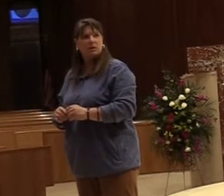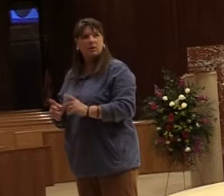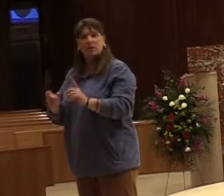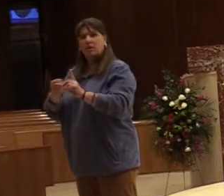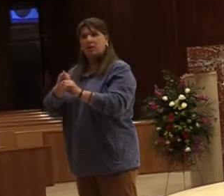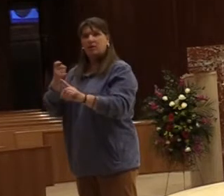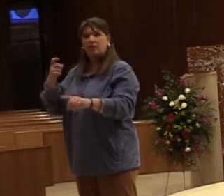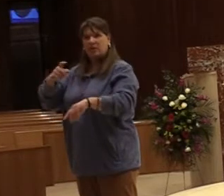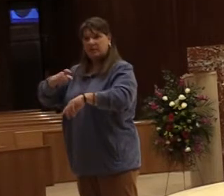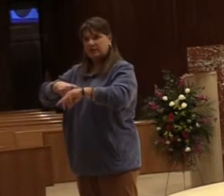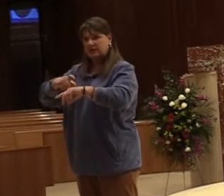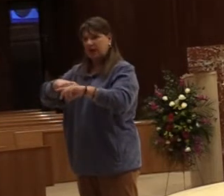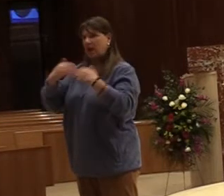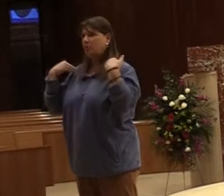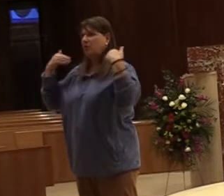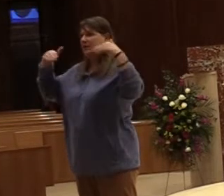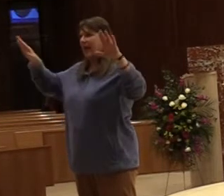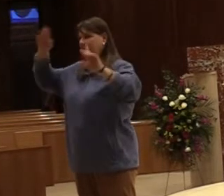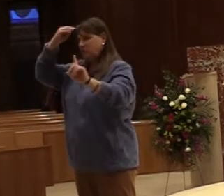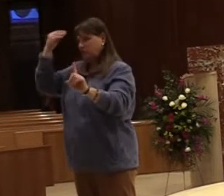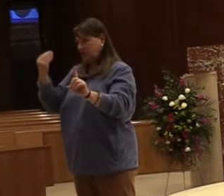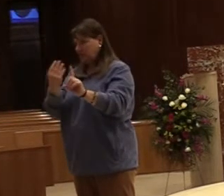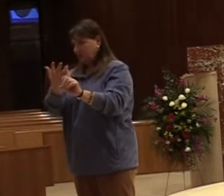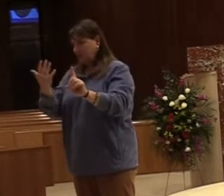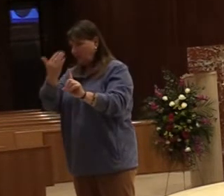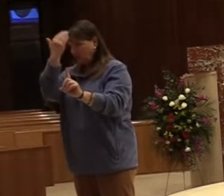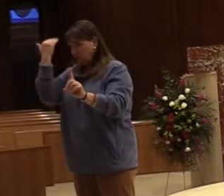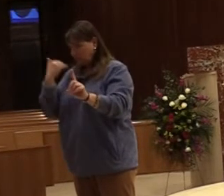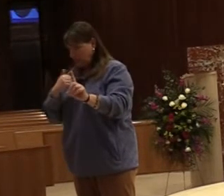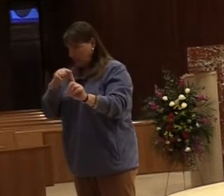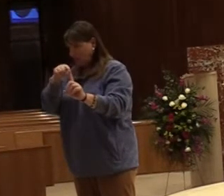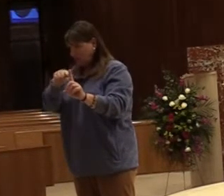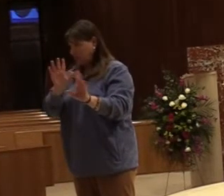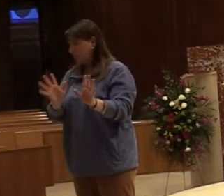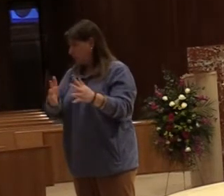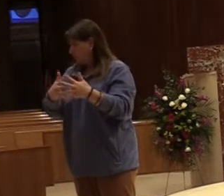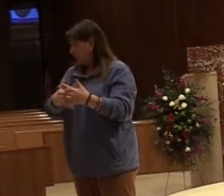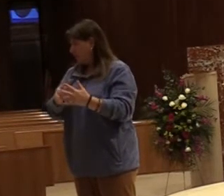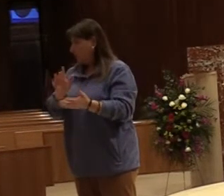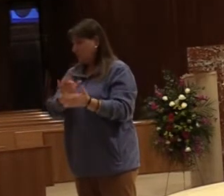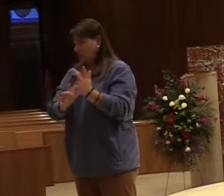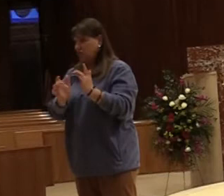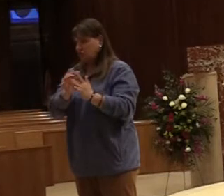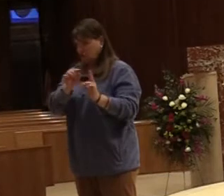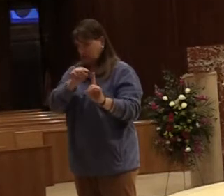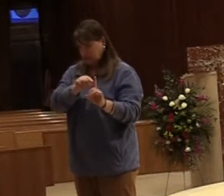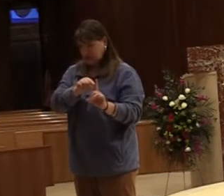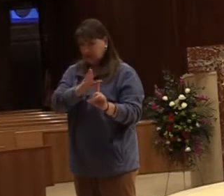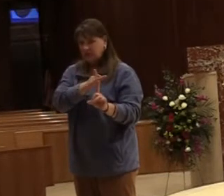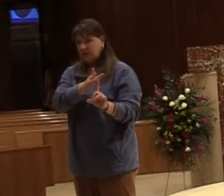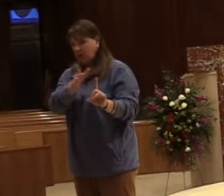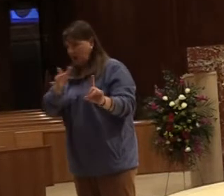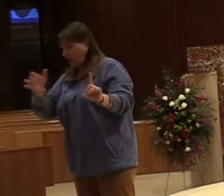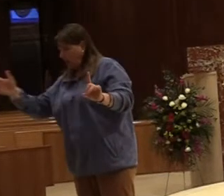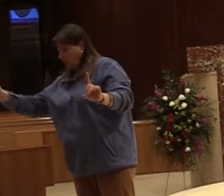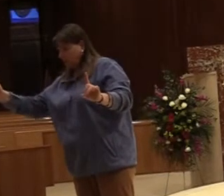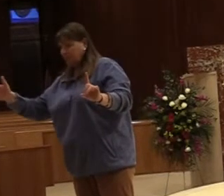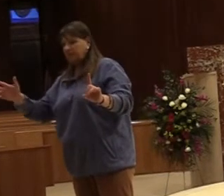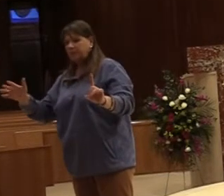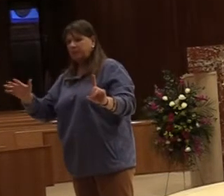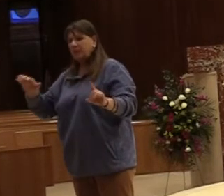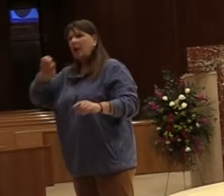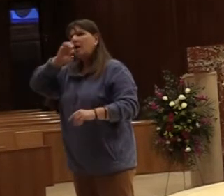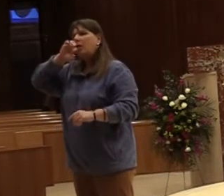Annunciation of Luxembourg to something that not Bishop Donald mentioned this ago.